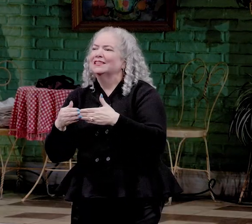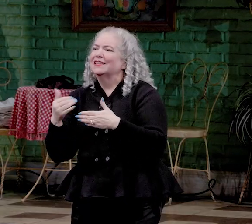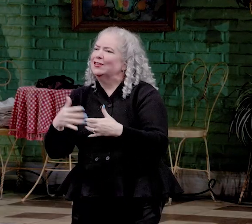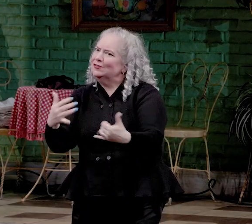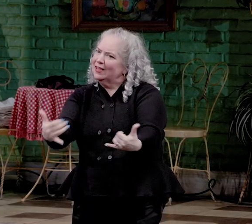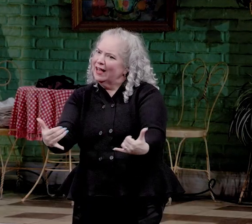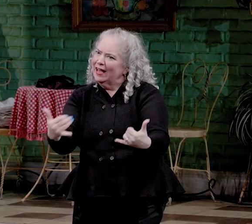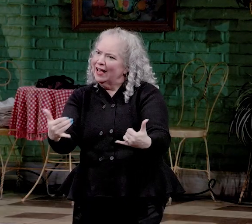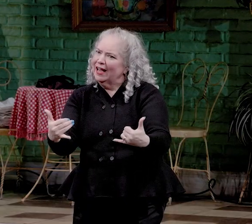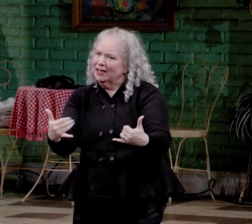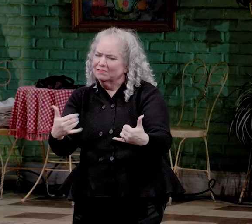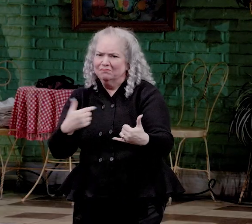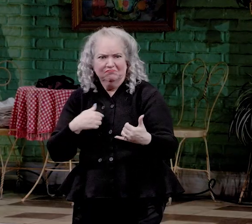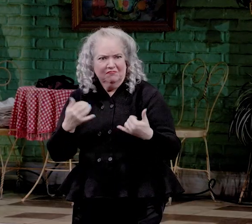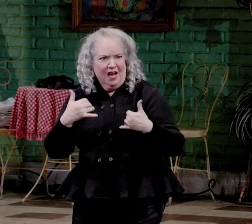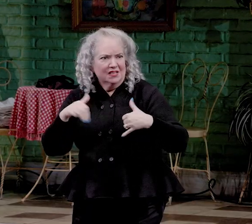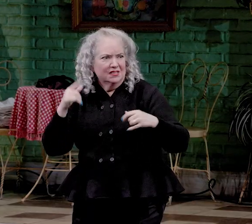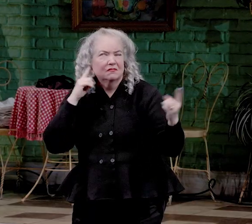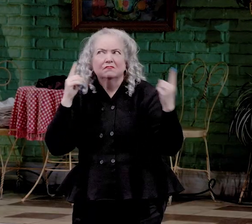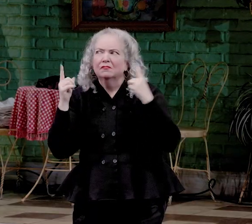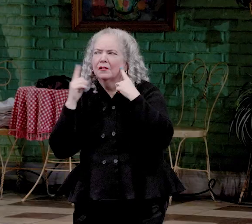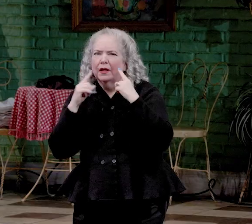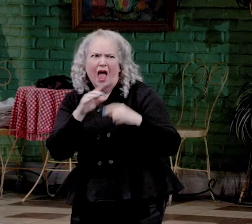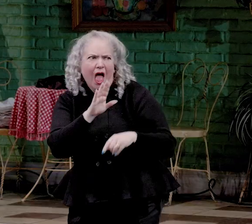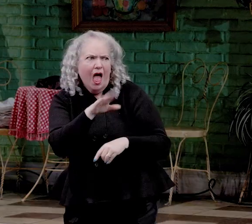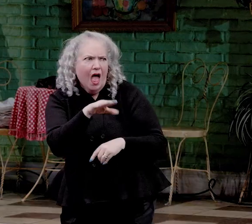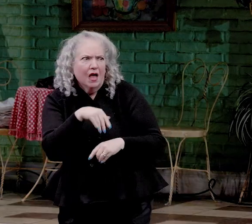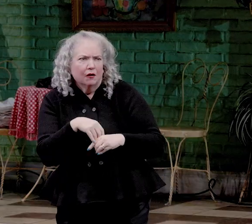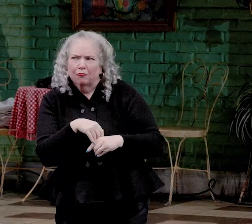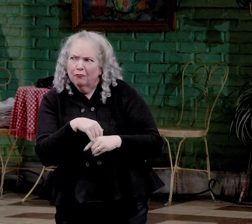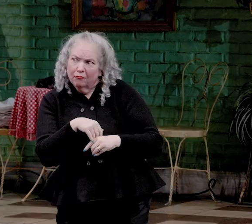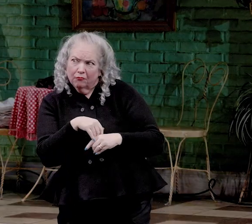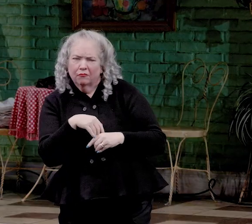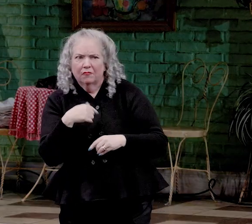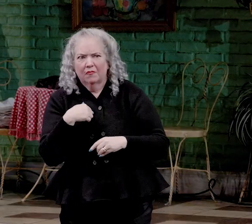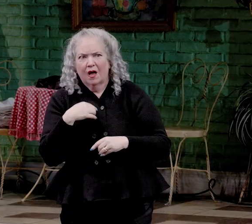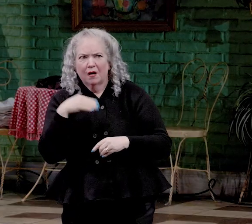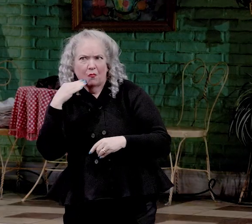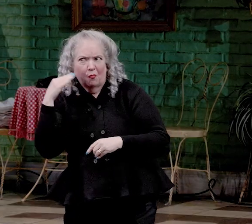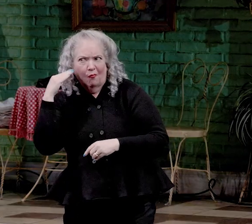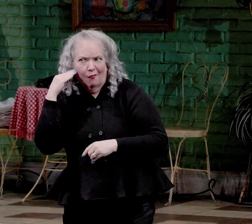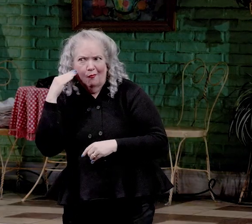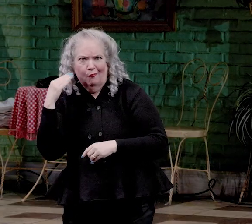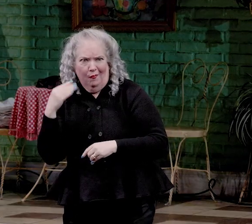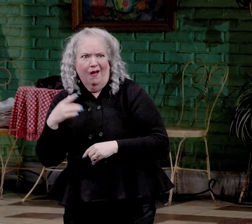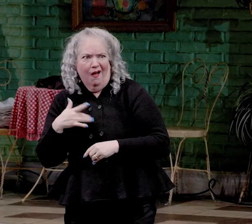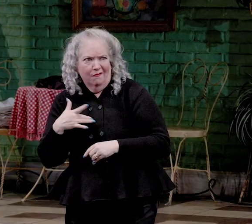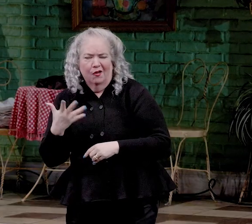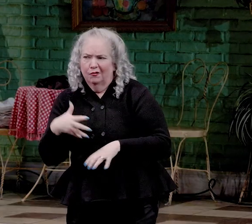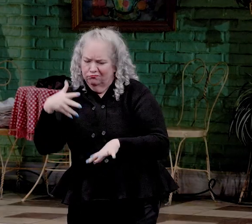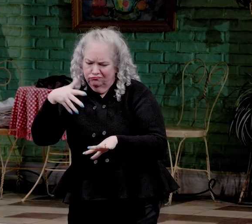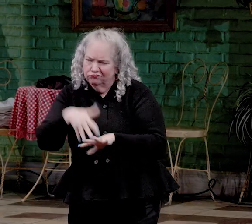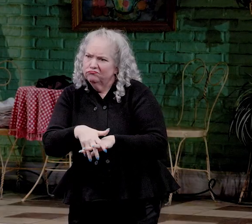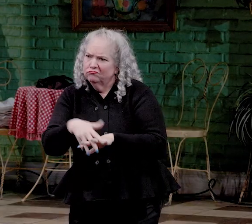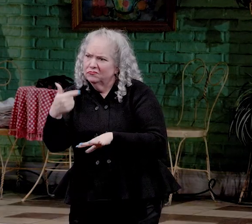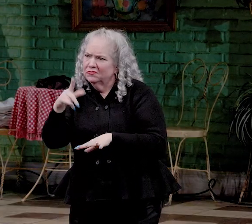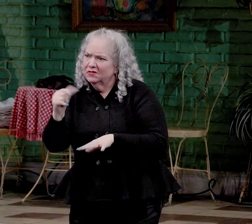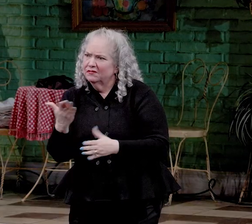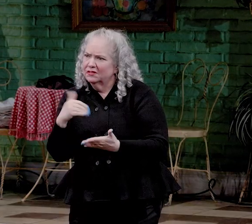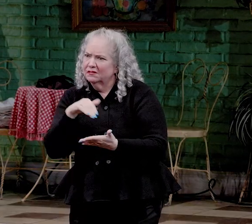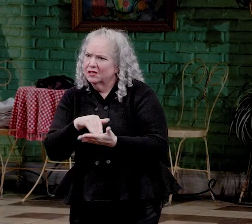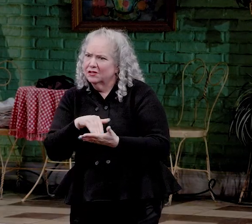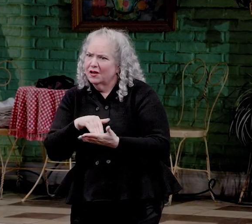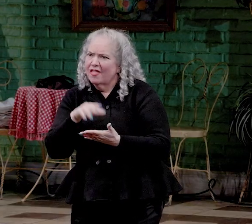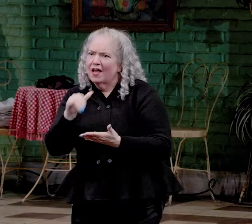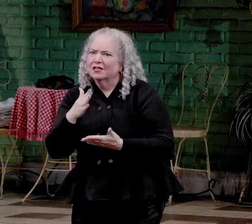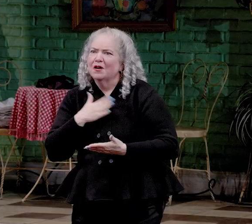that today I still hear, hey, I am at home at Geva Theater Center, and it is